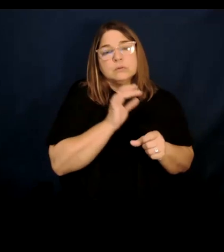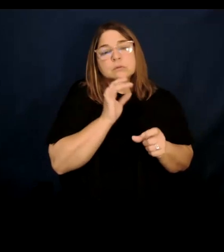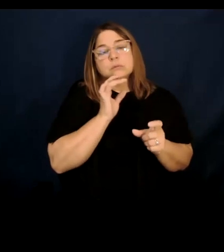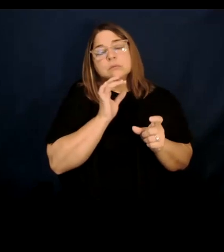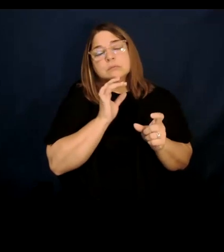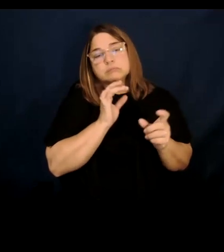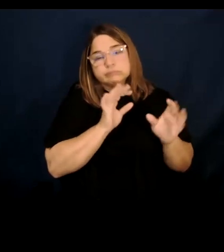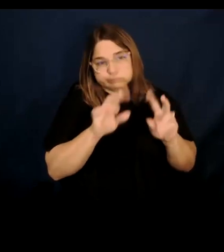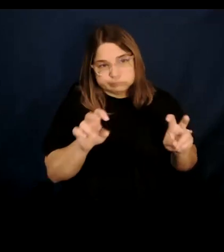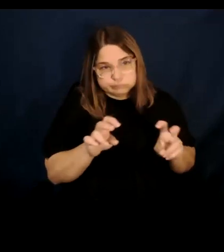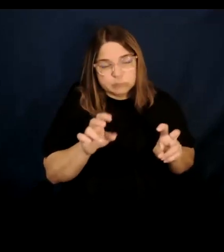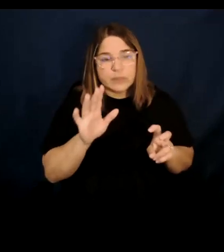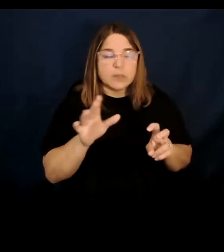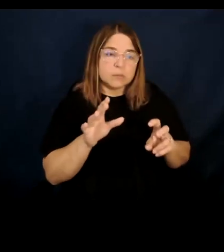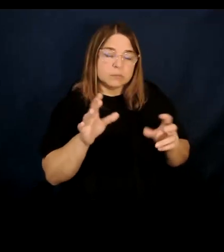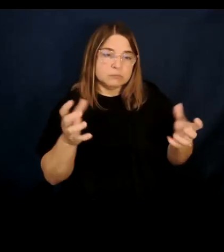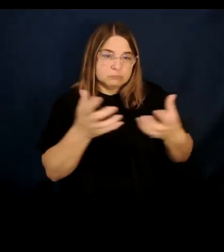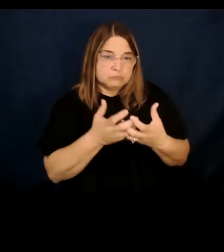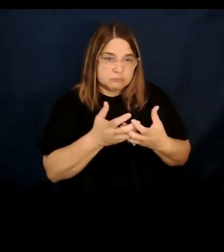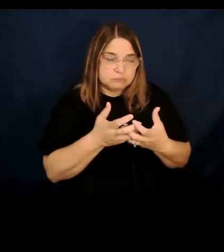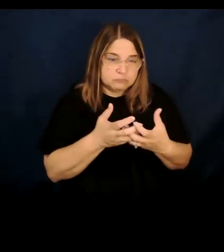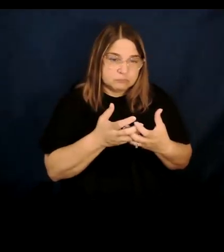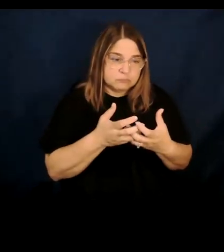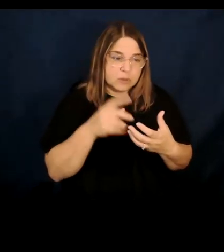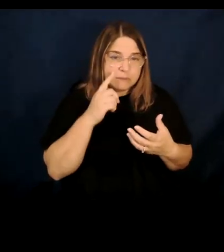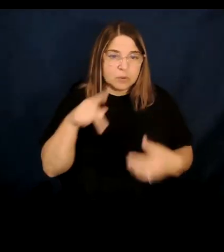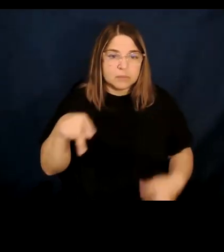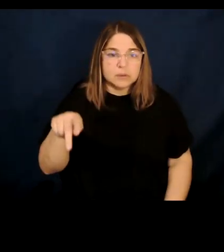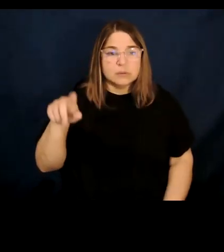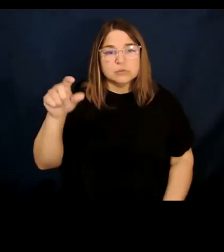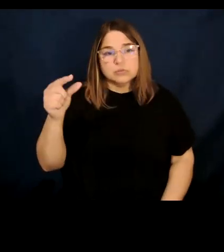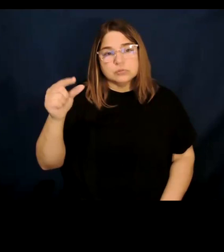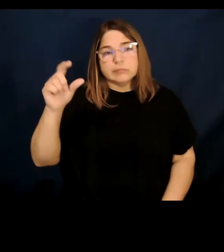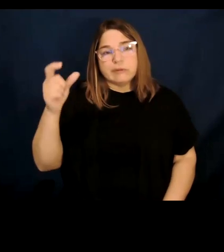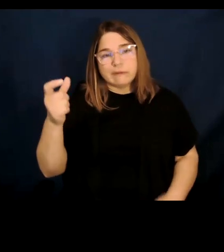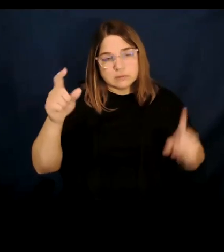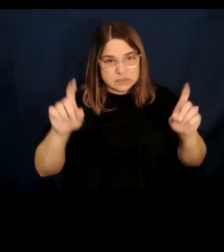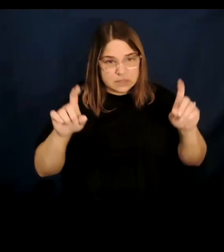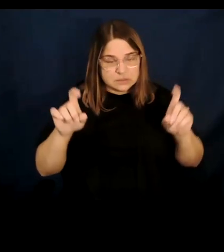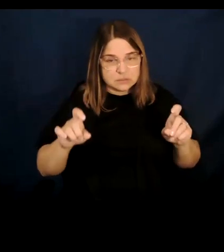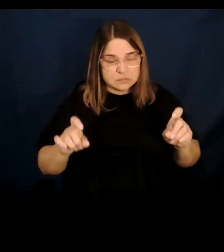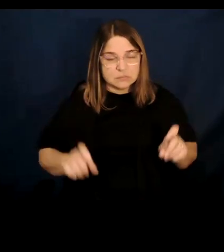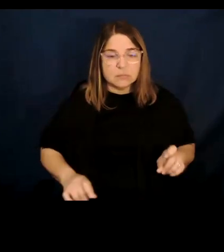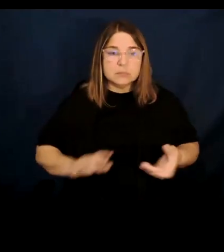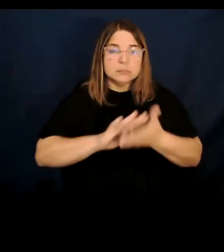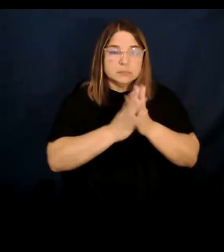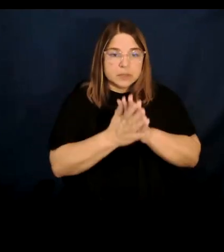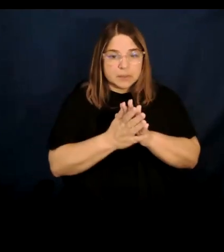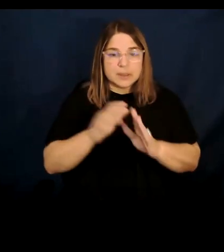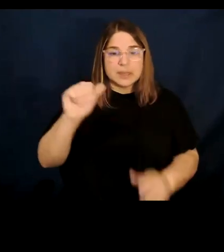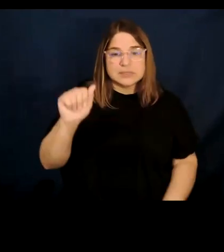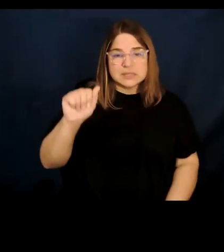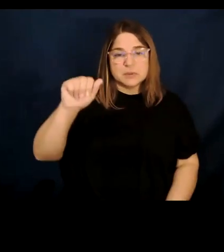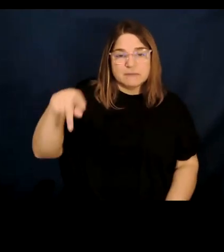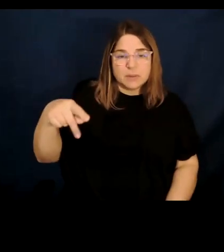including an examination of their relevance in regard to PGX testing. Becoming a client of Accessible Pharmacy Services